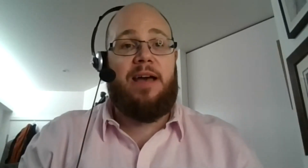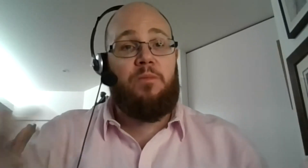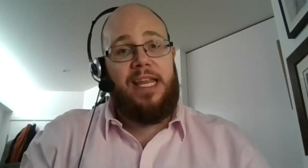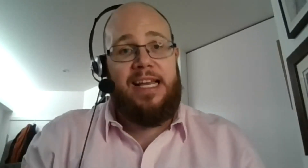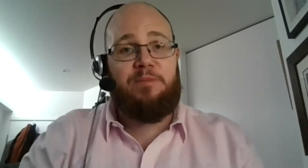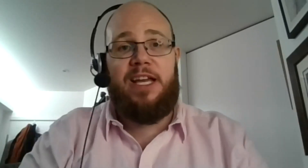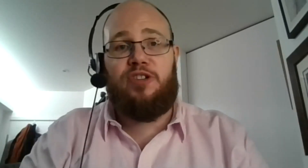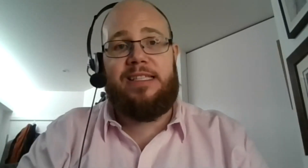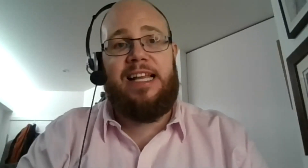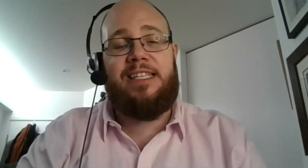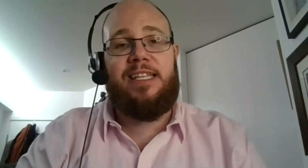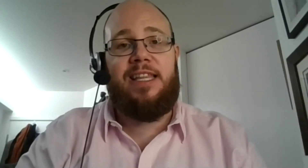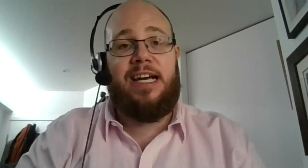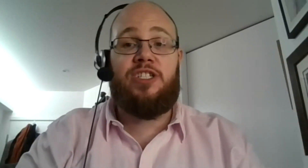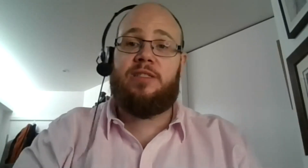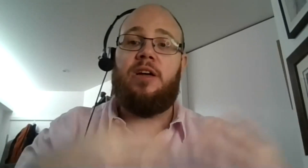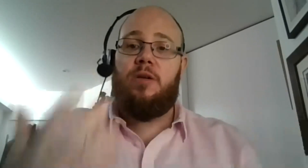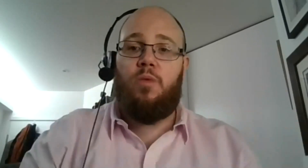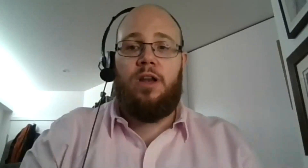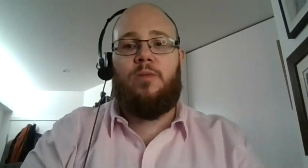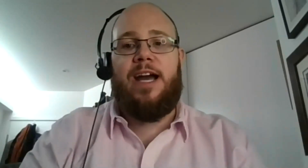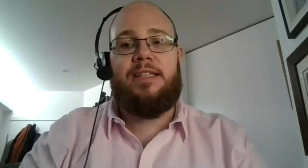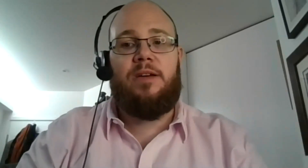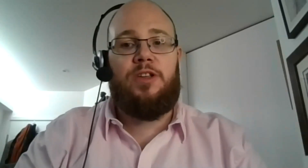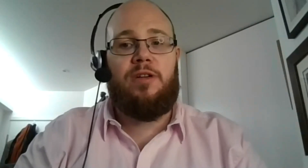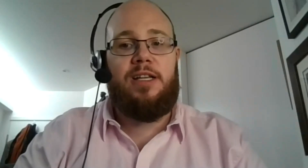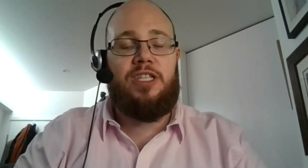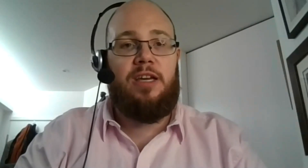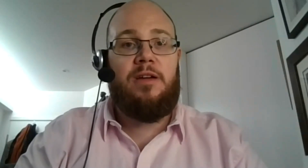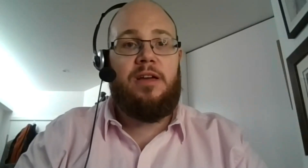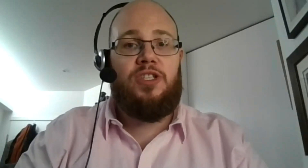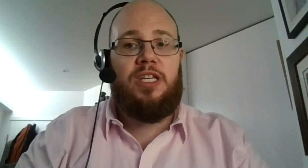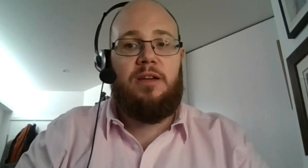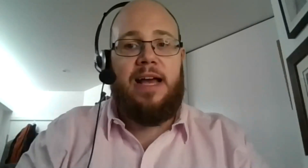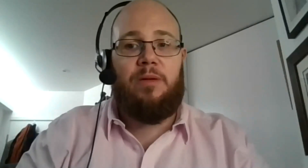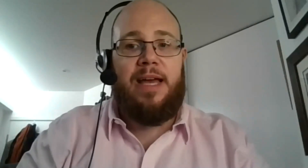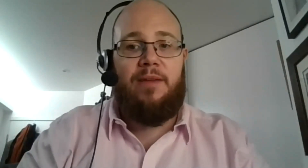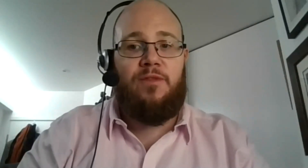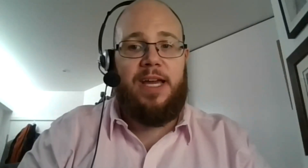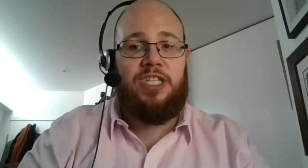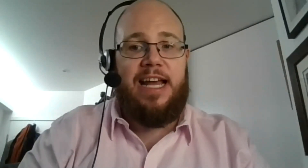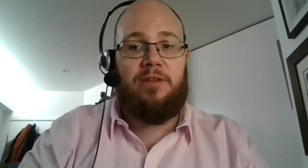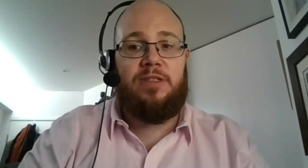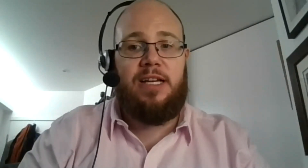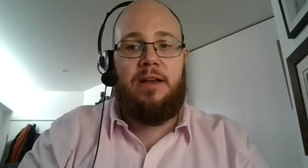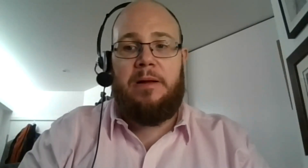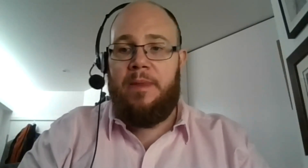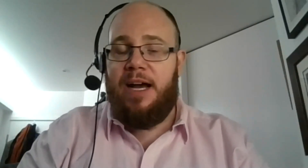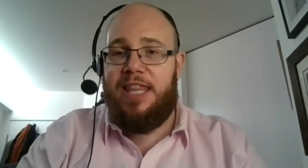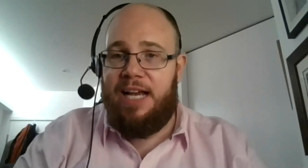but it is being translated. And that's just one of the ways that we try and do to help get information out. So I think I've